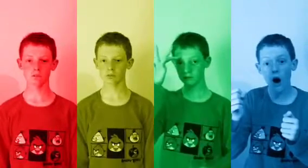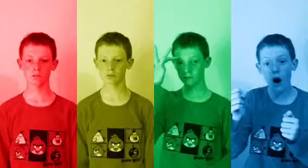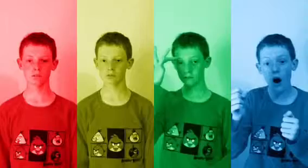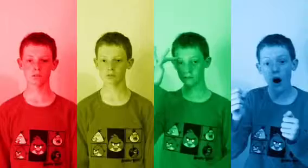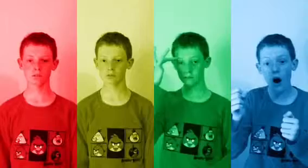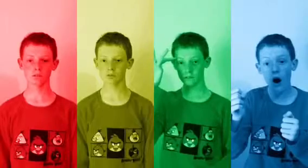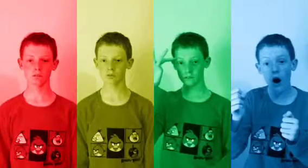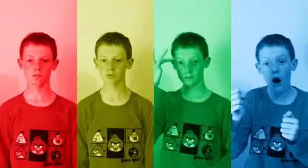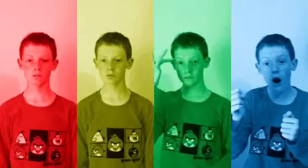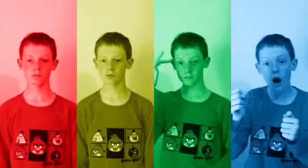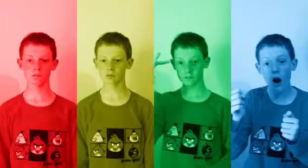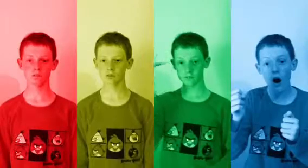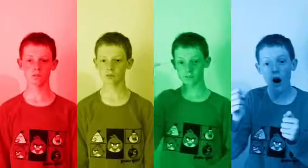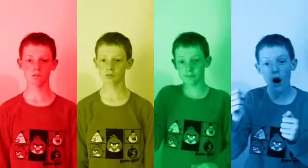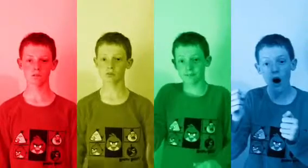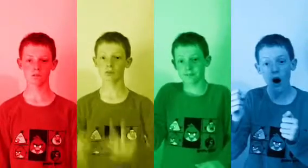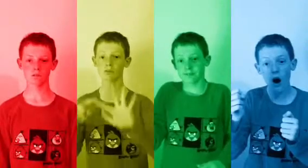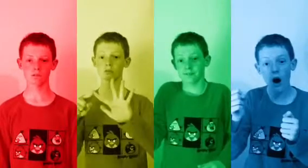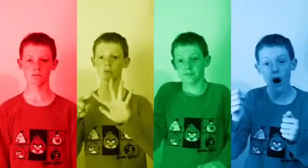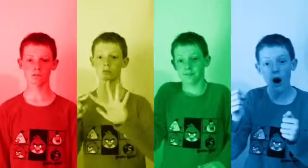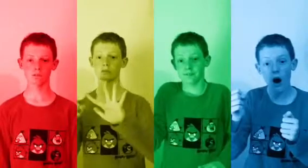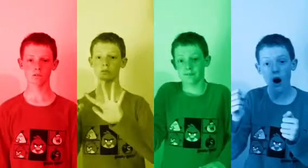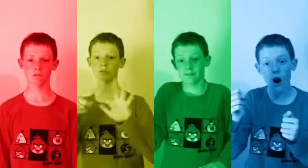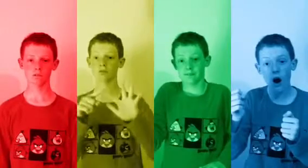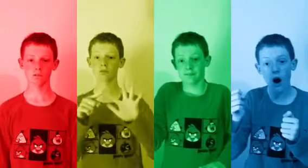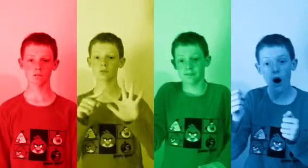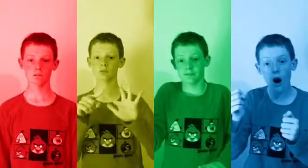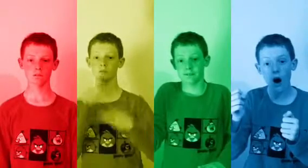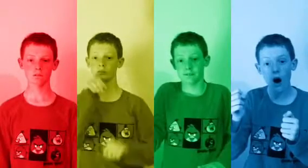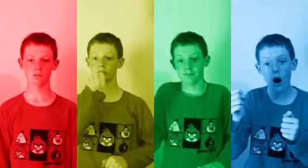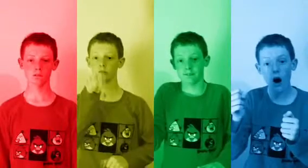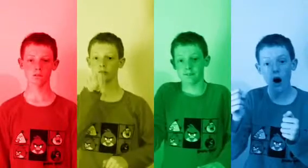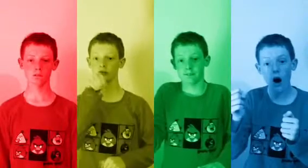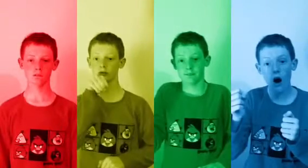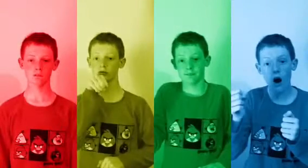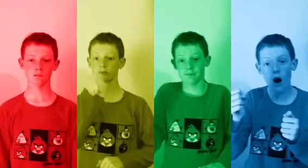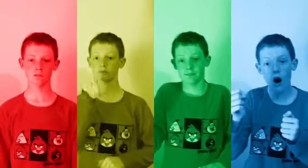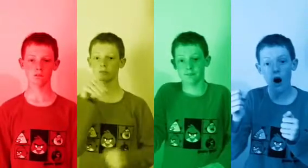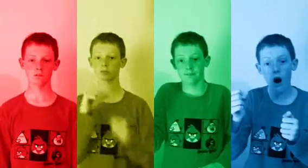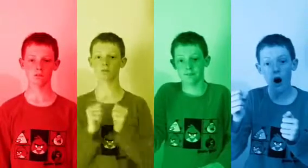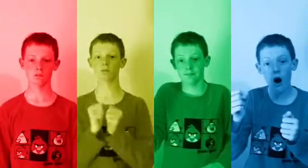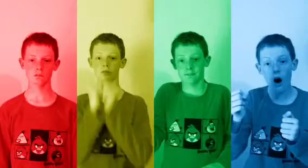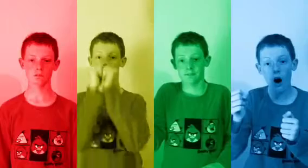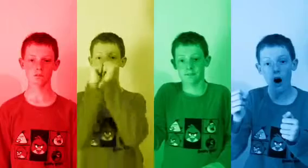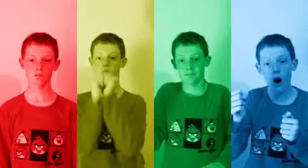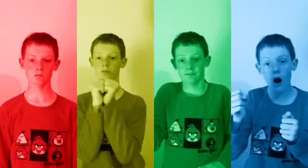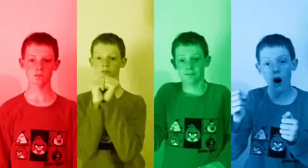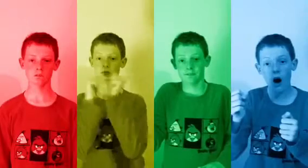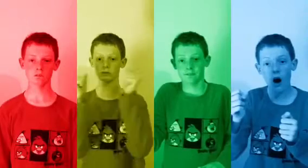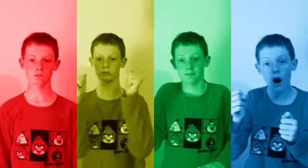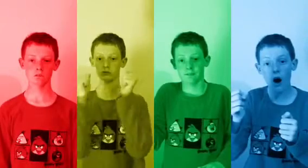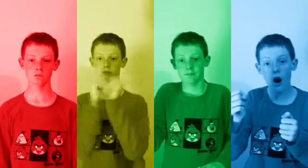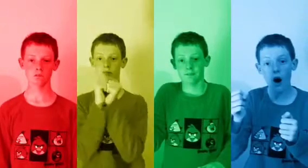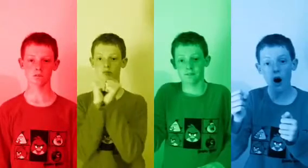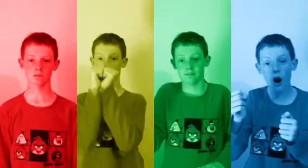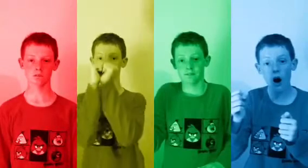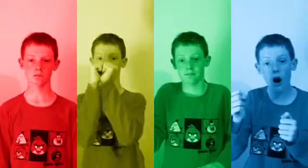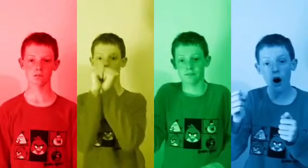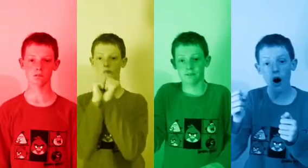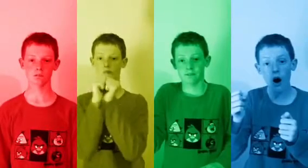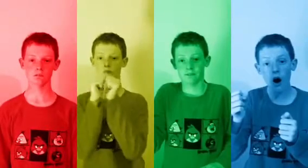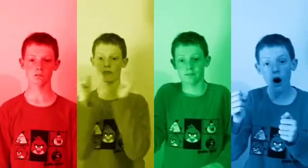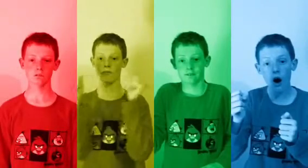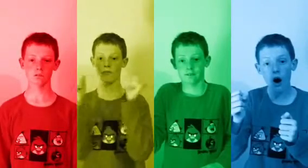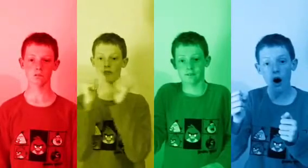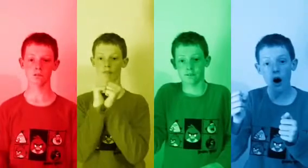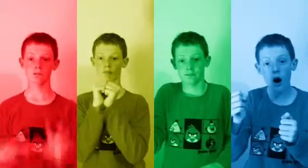no idea, E went east with Emu to get some exercise,